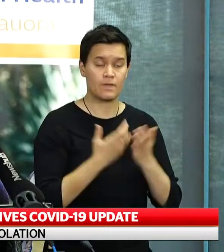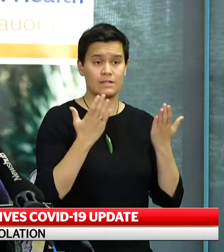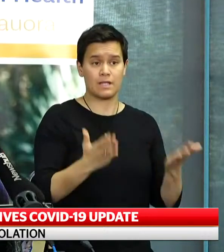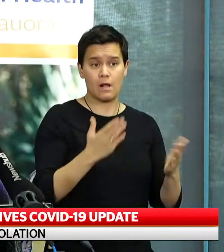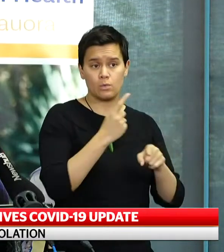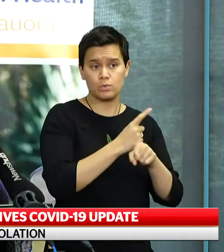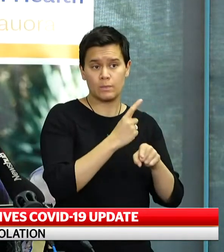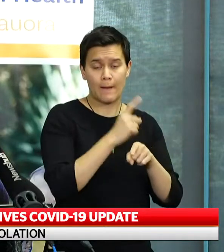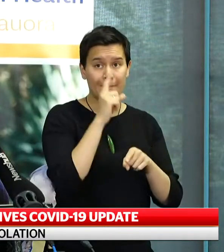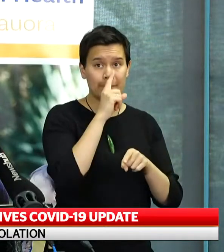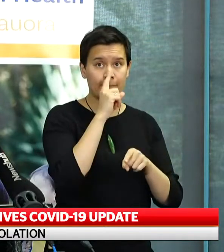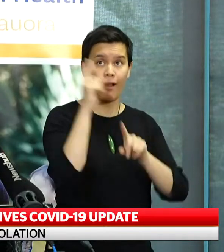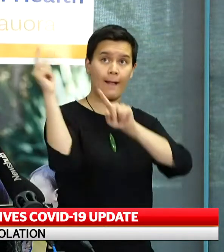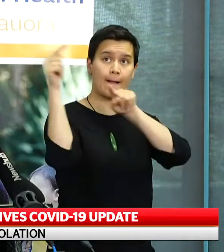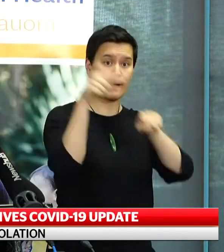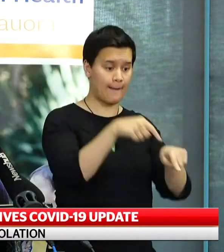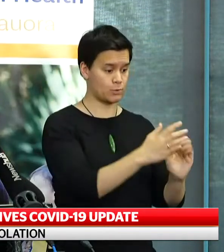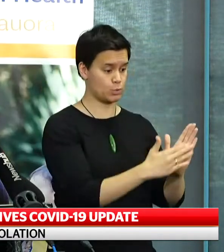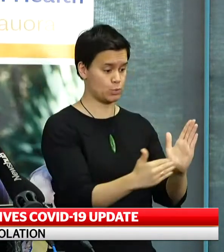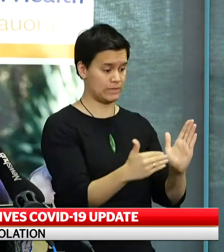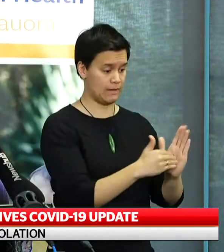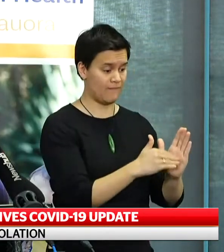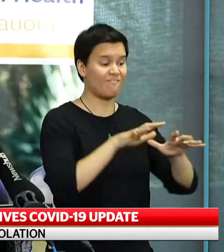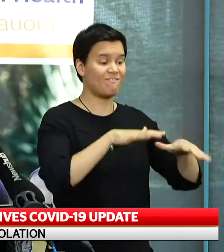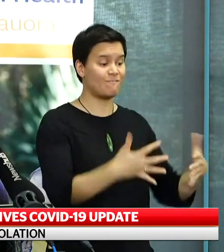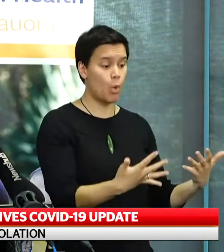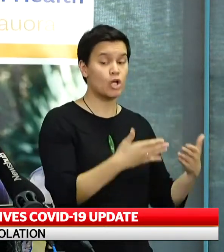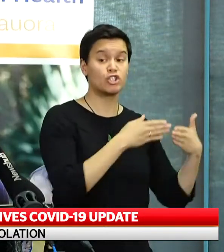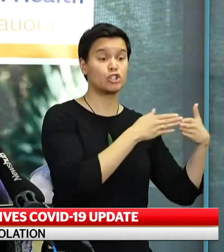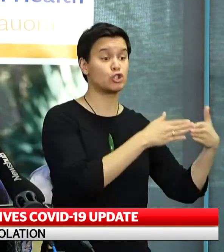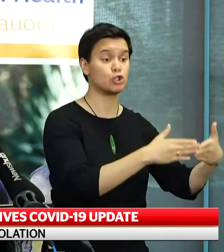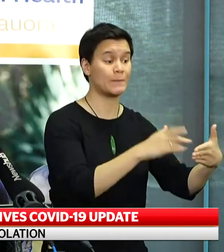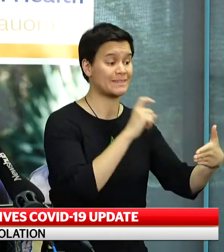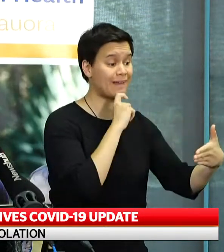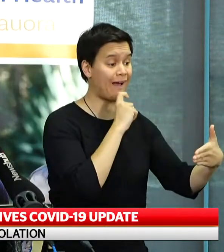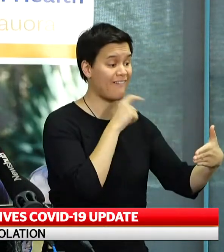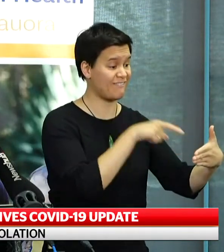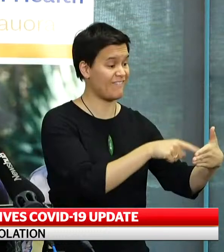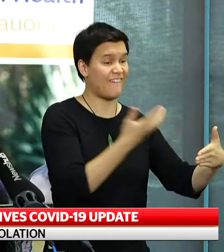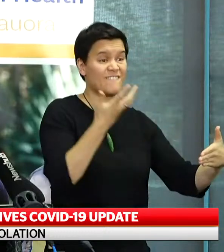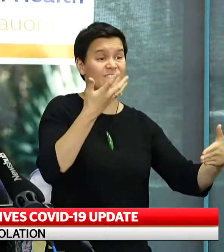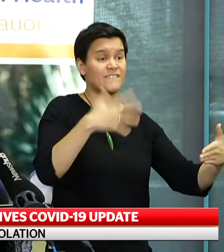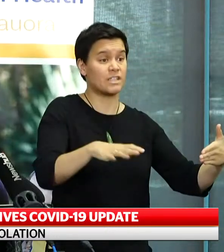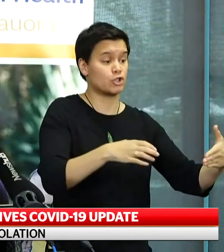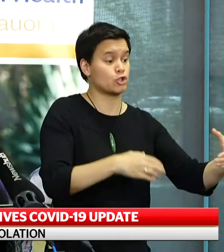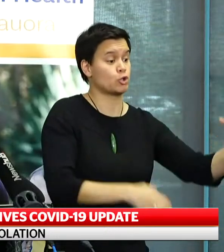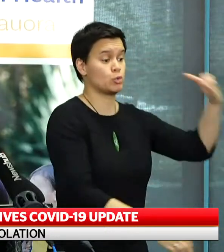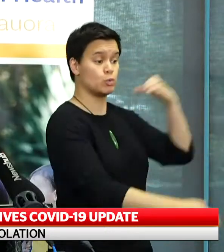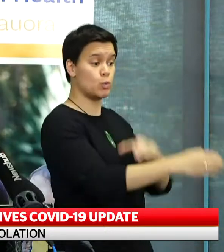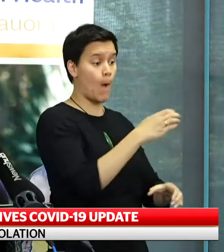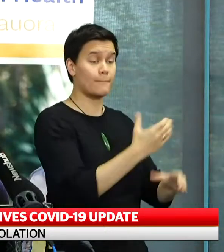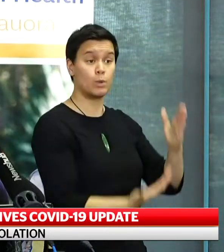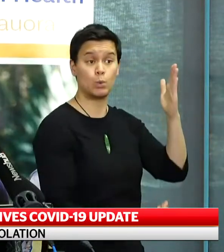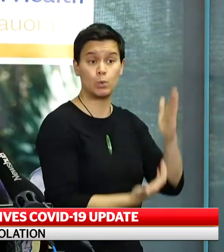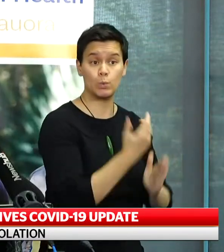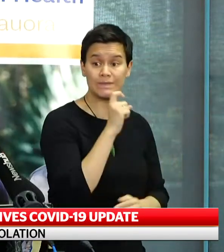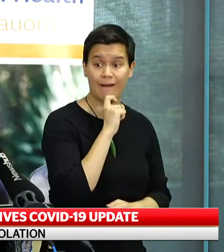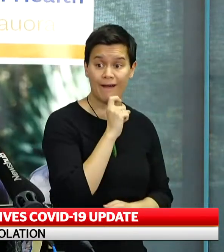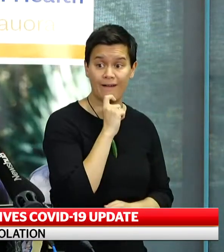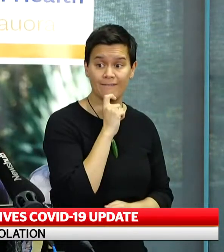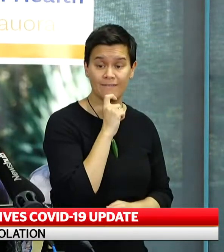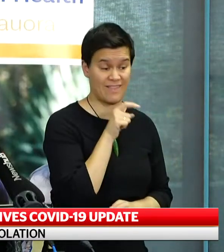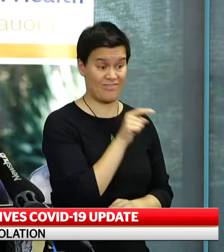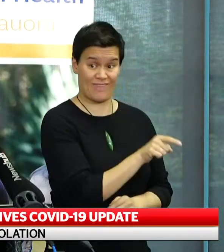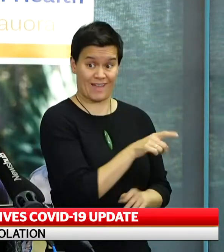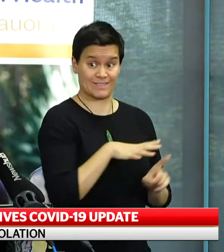coming to New Zealand to replace crew on ships, as has happened recently, we are providing advice to the